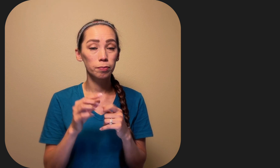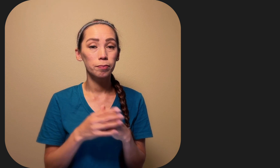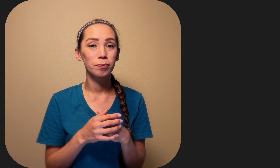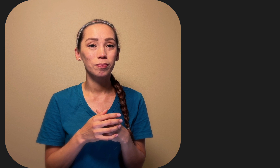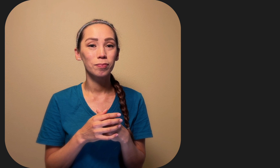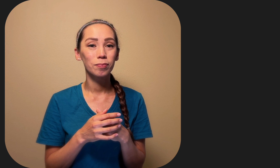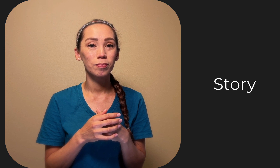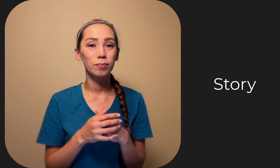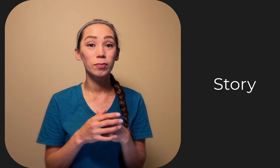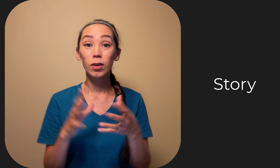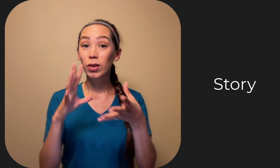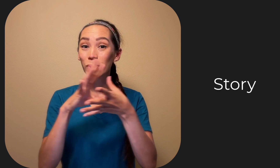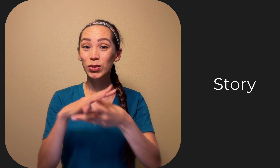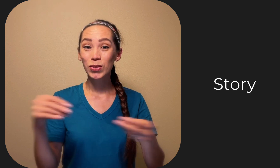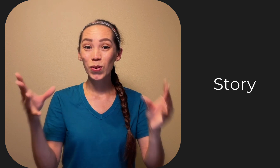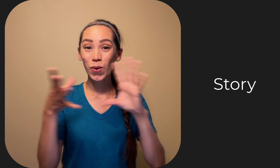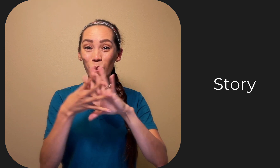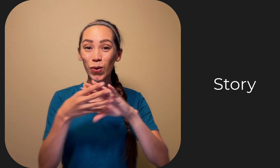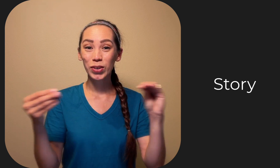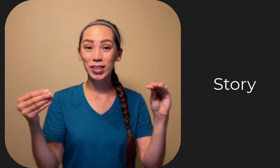Next is story.